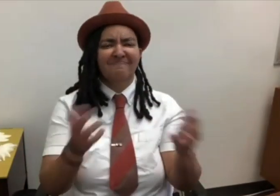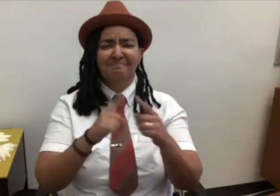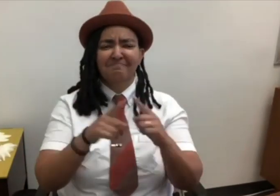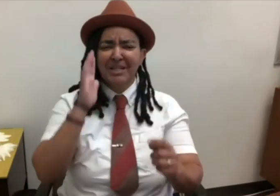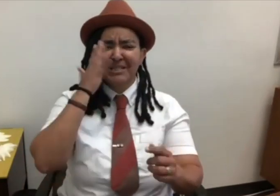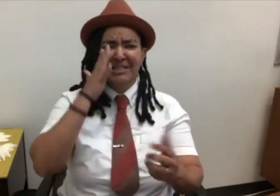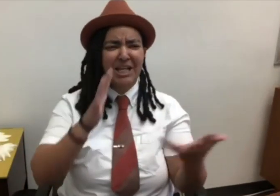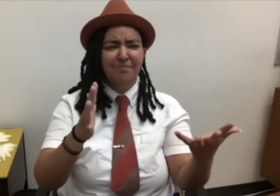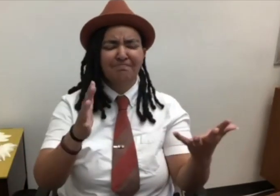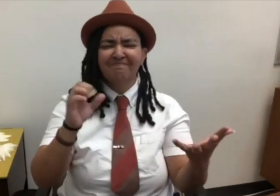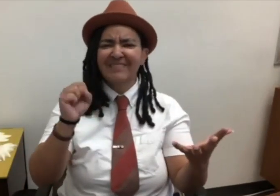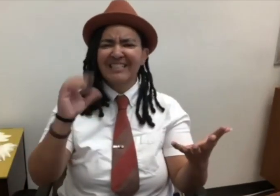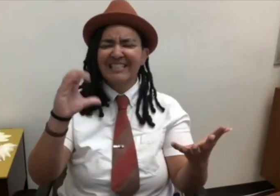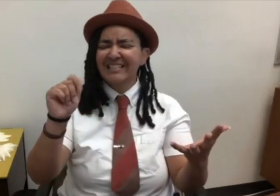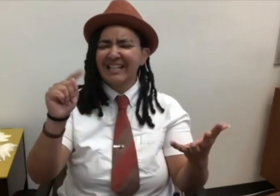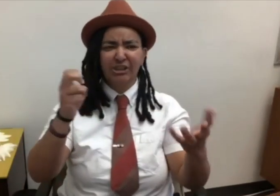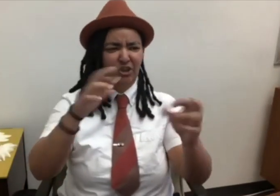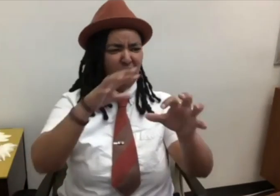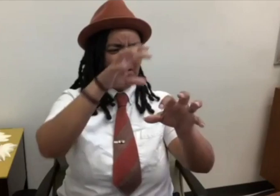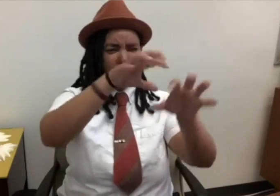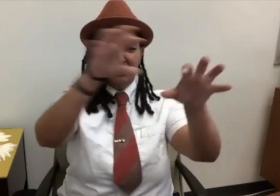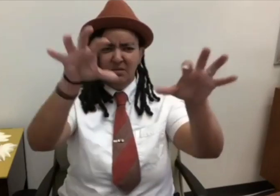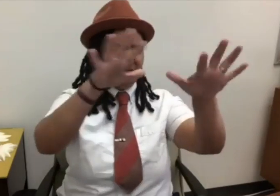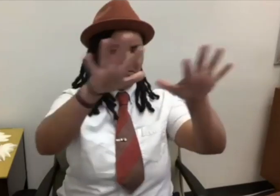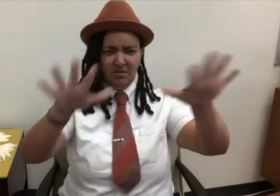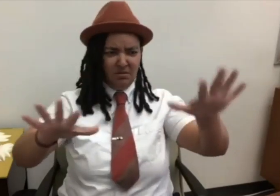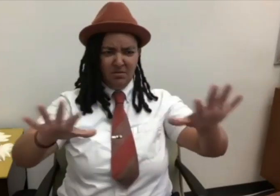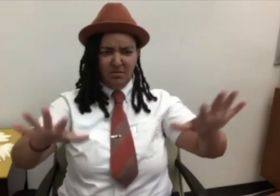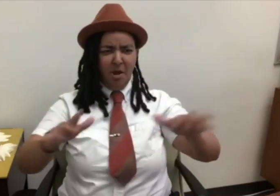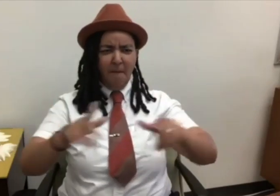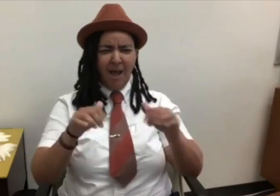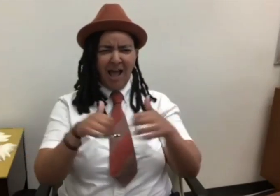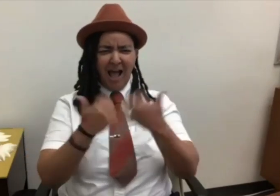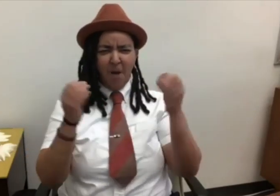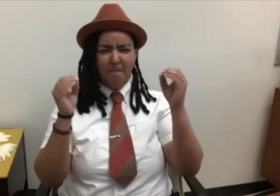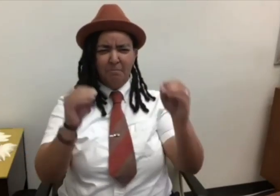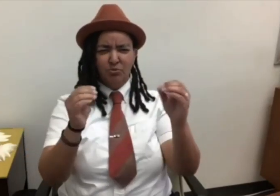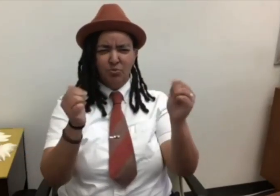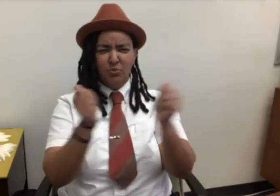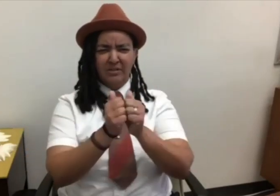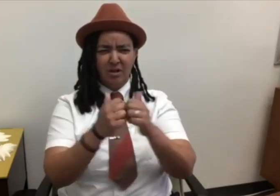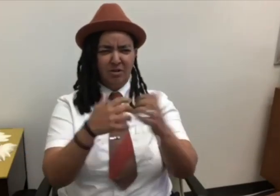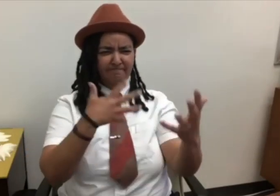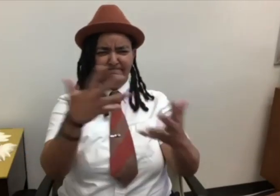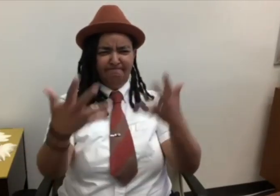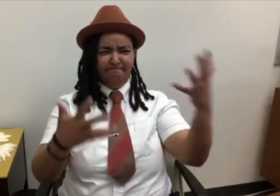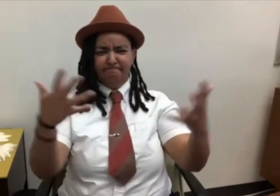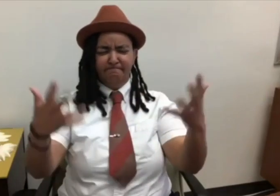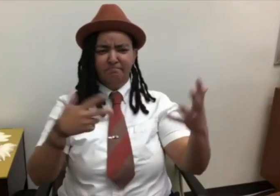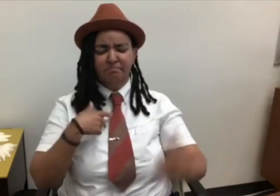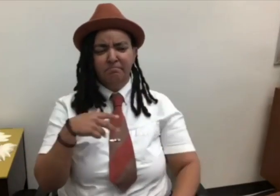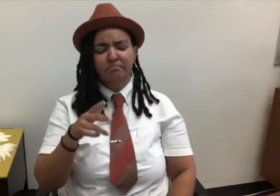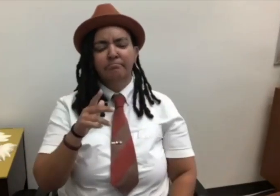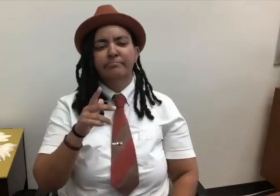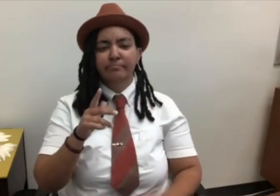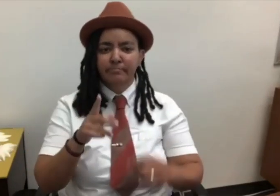culture, and I couldn't find any places where